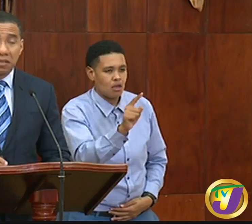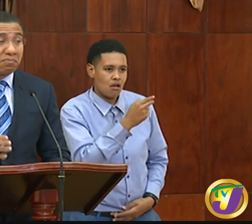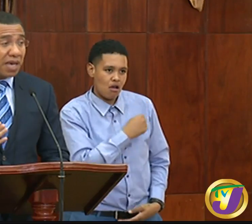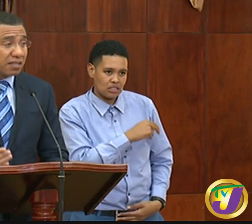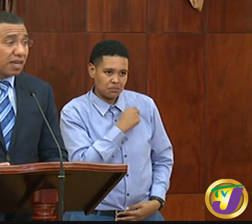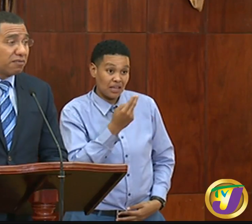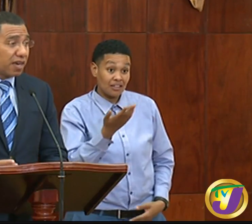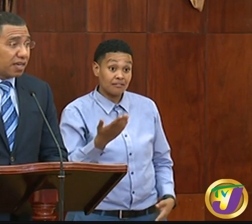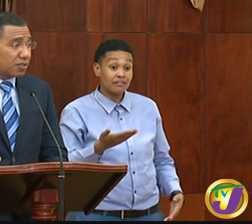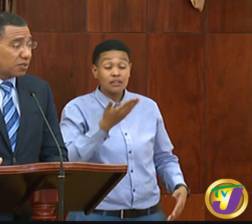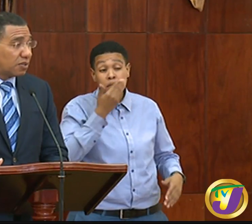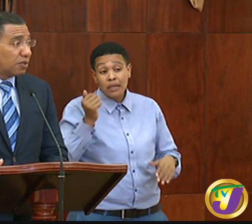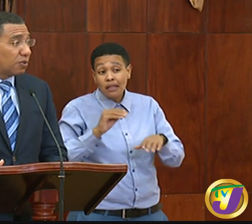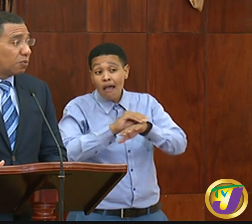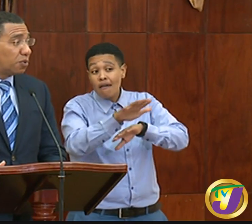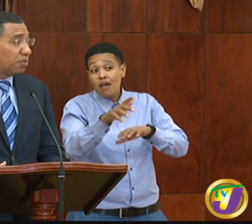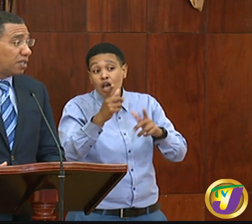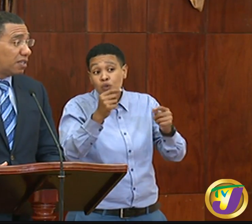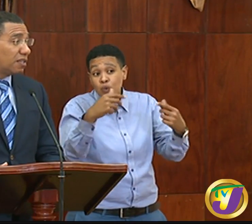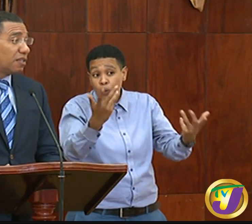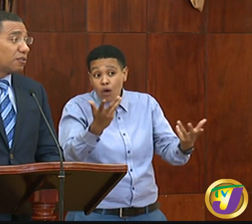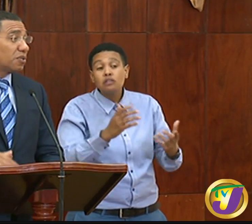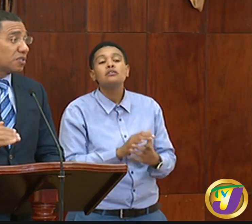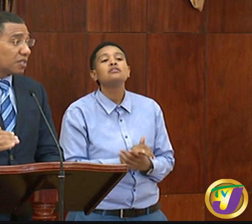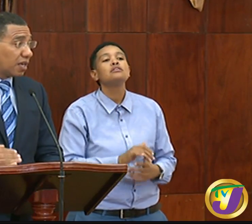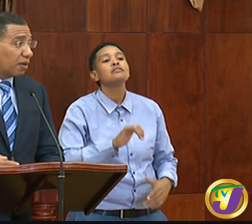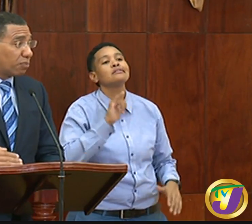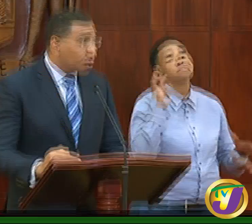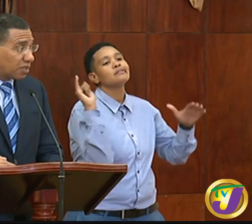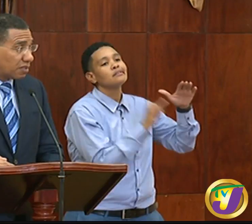The better advice would be